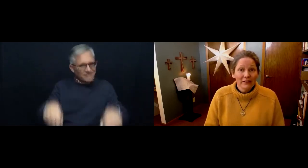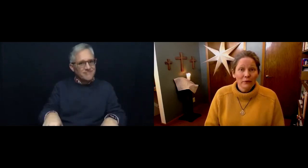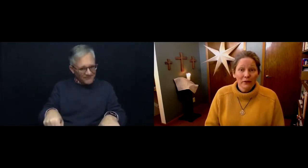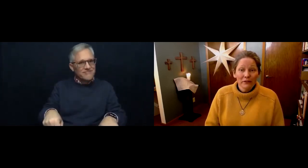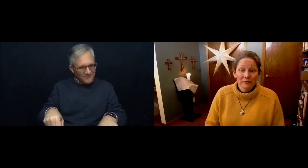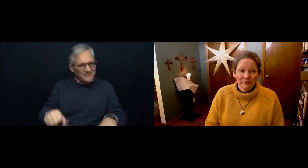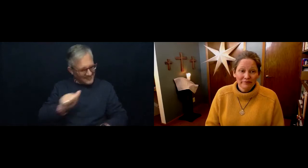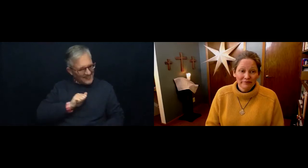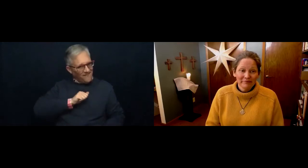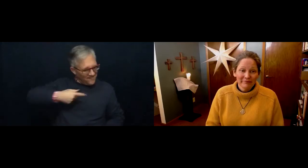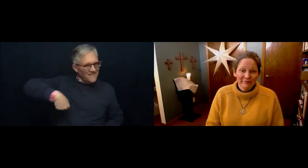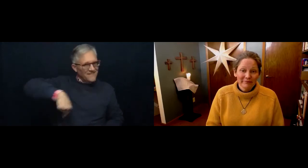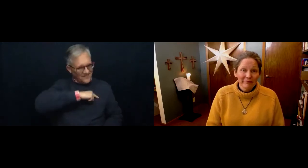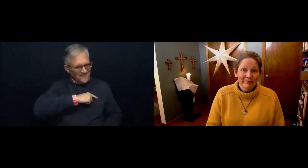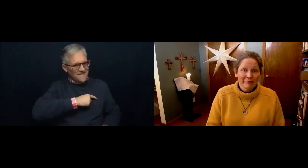and in the world.